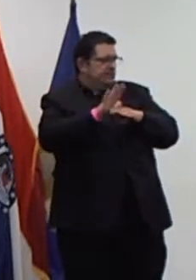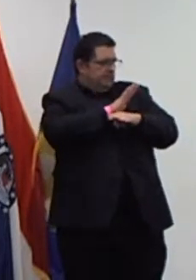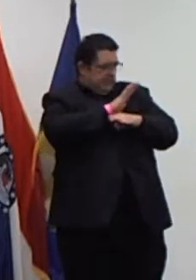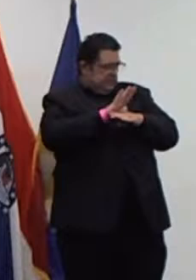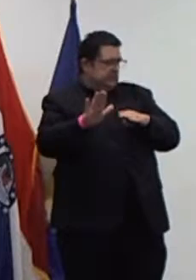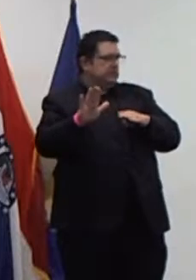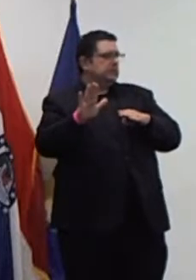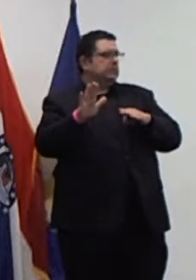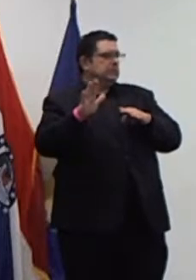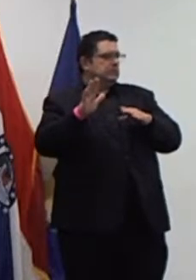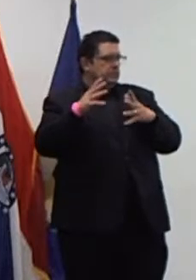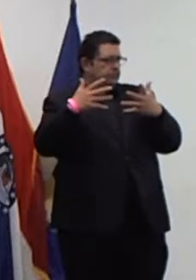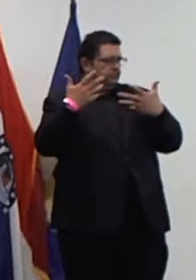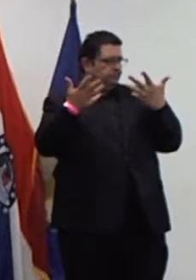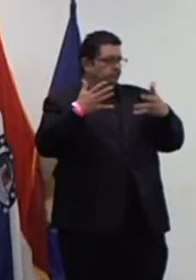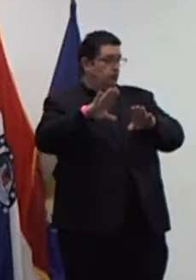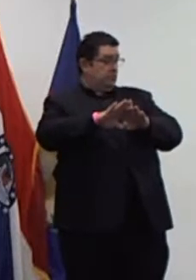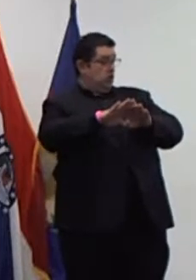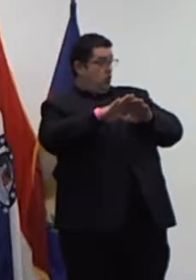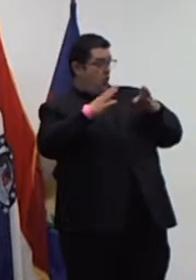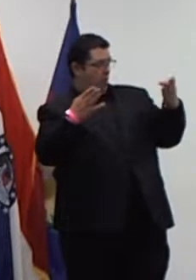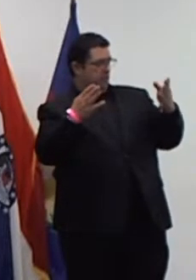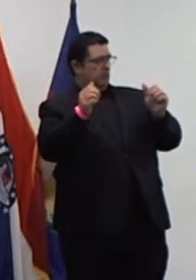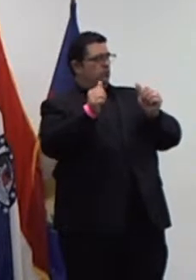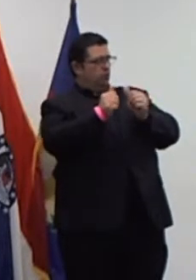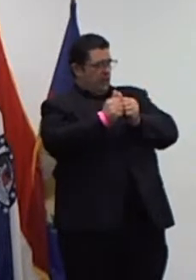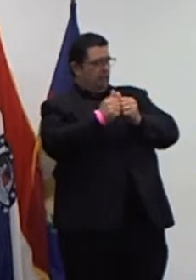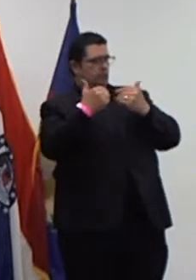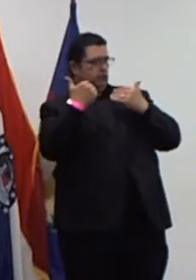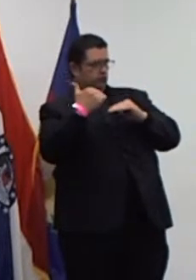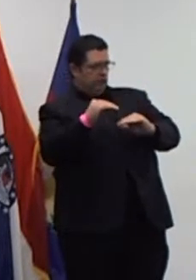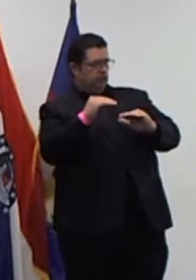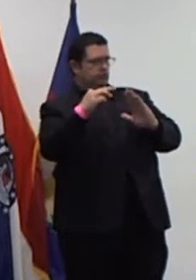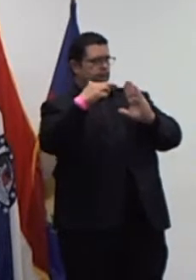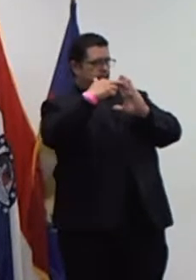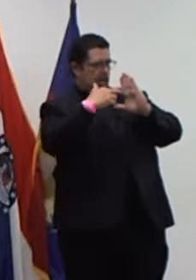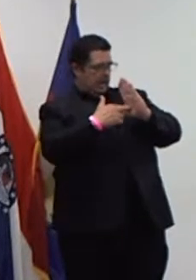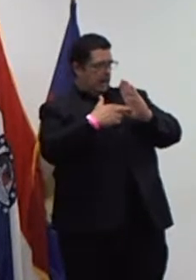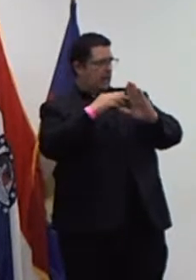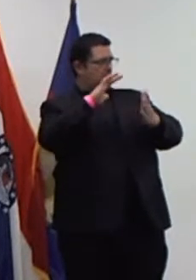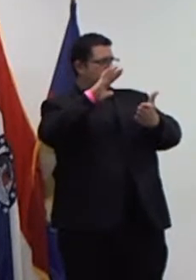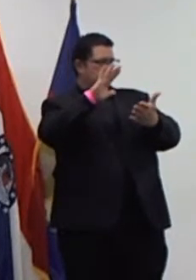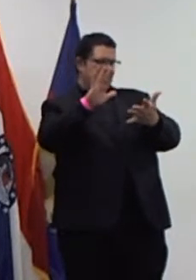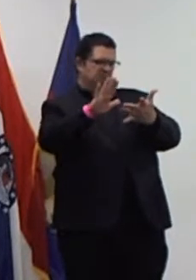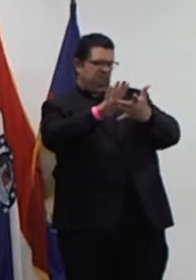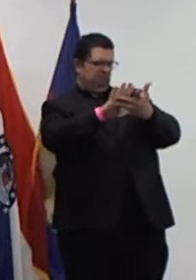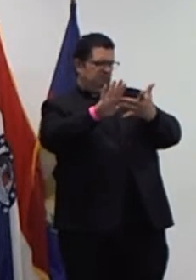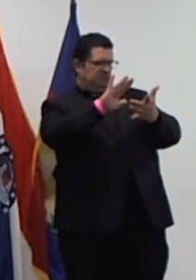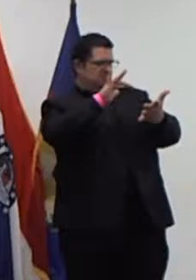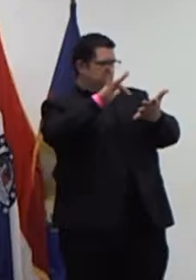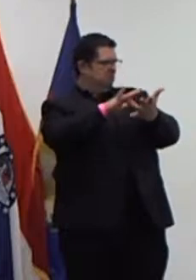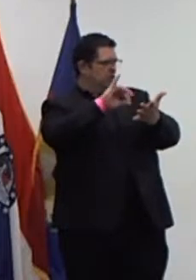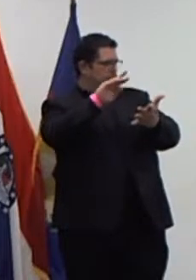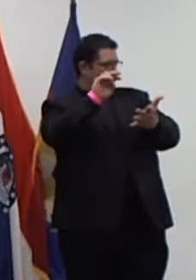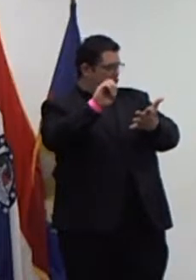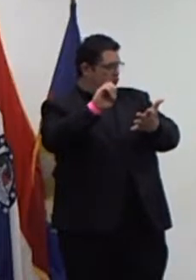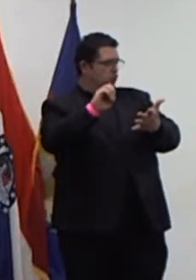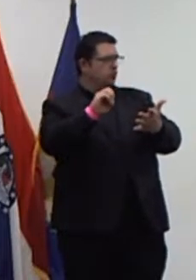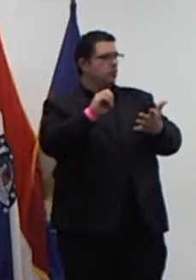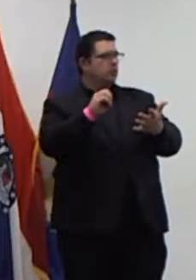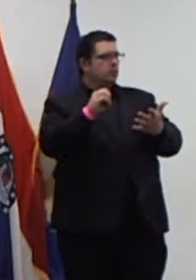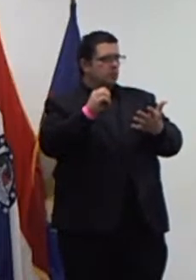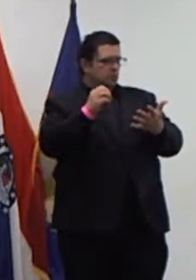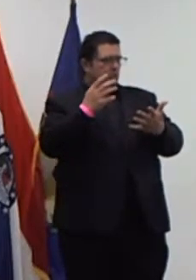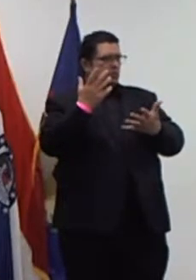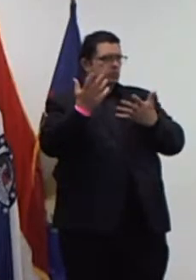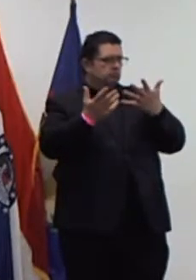businesses and venues will be open with restrictions and guidelines by the middle of June. and that, you know, sometime through the rest of the